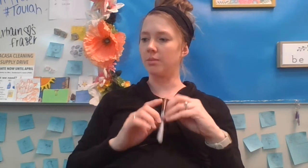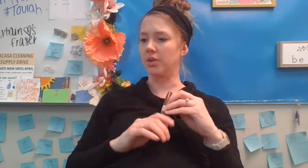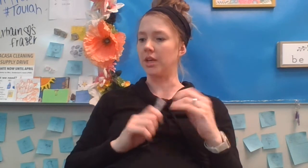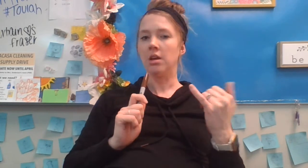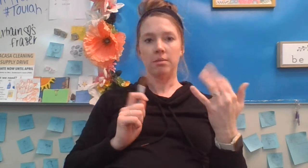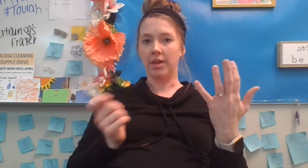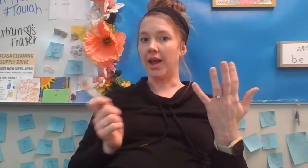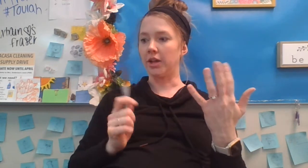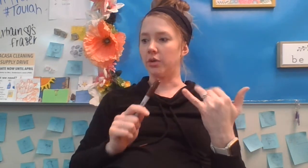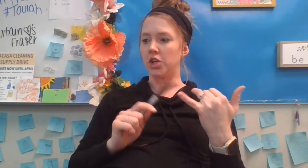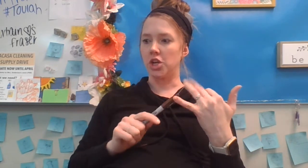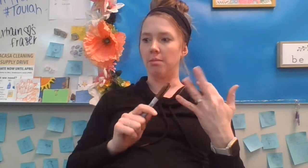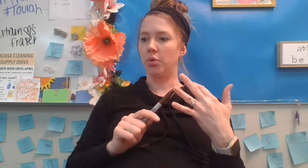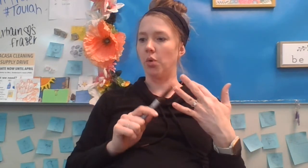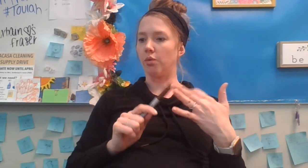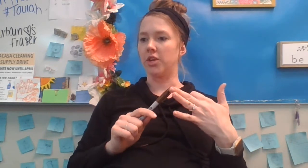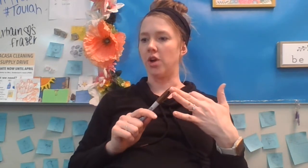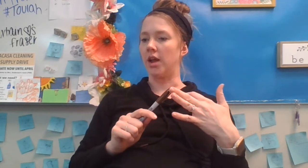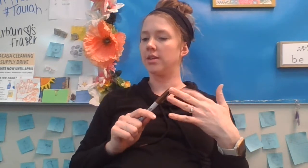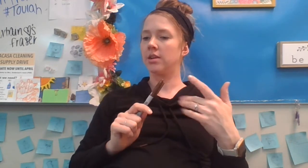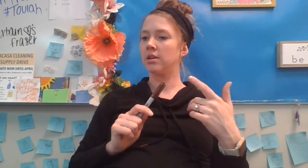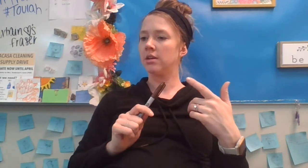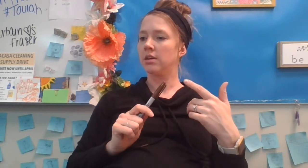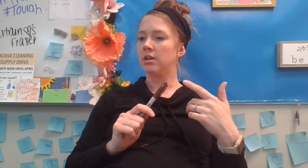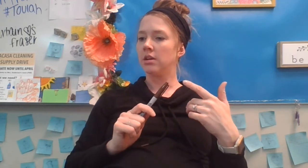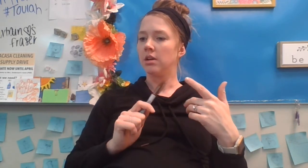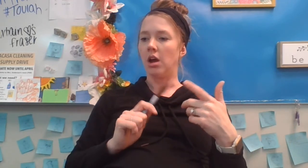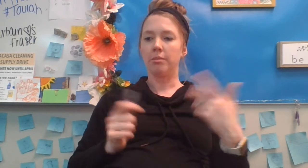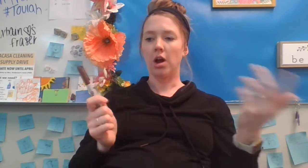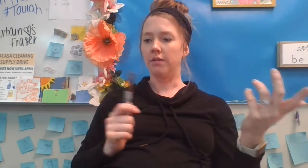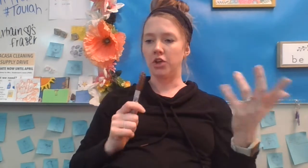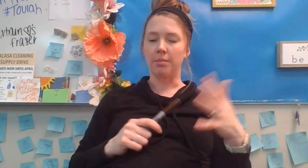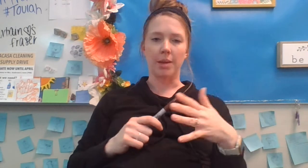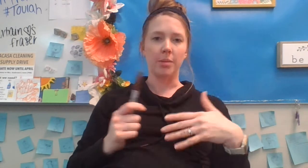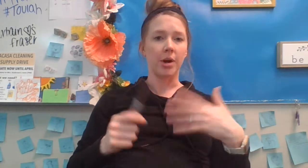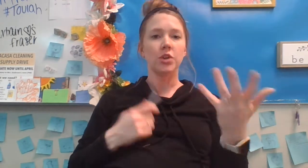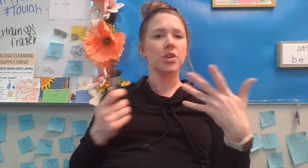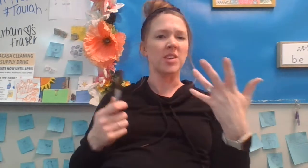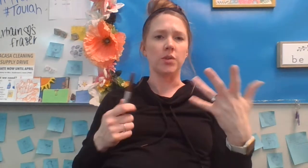So like I included gym, pool, restaurant, coffee shop, library, park. So just use